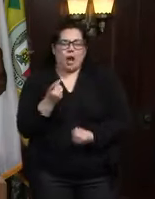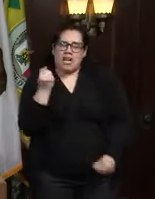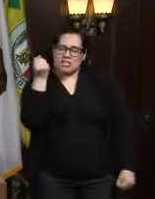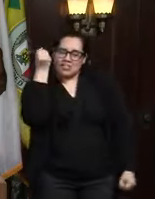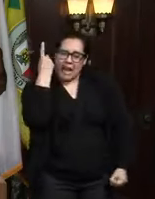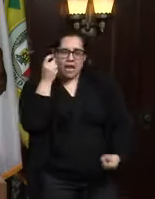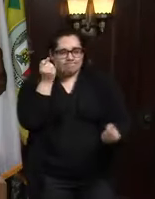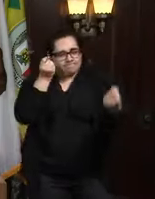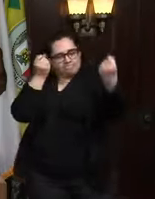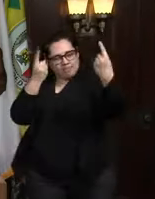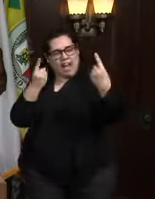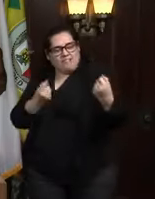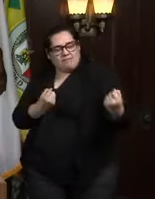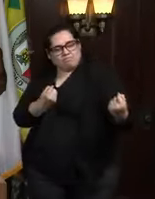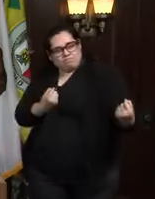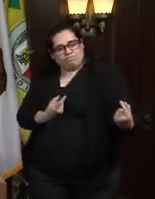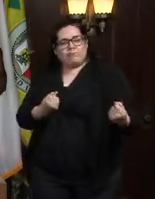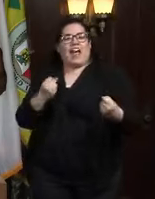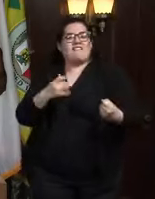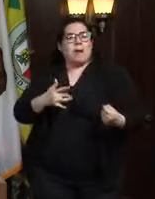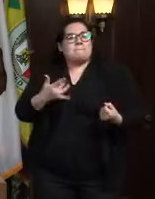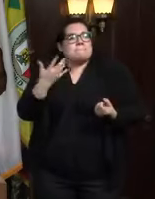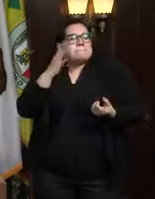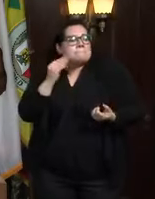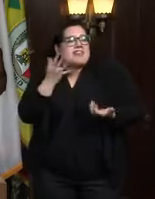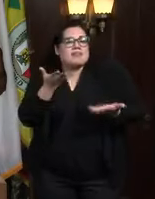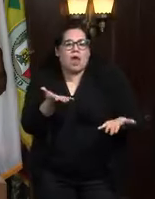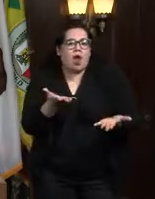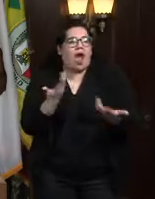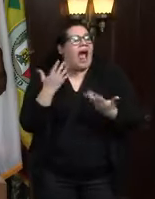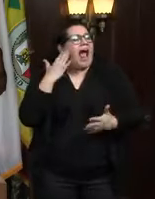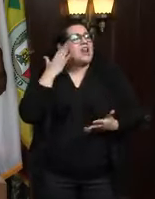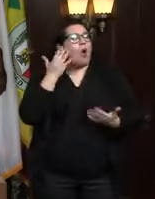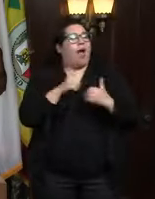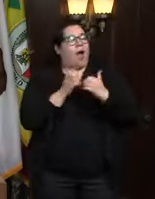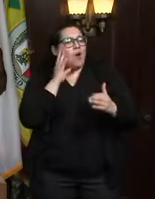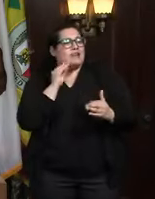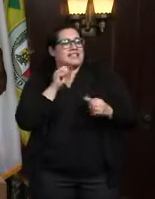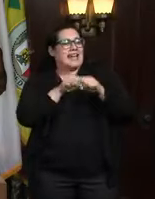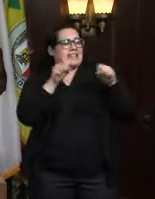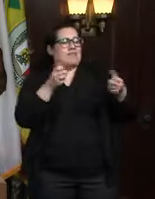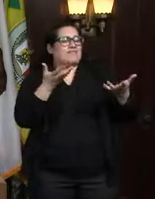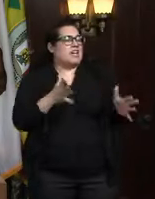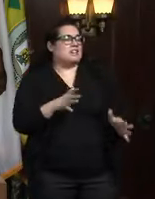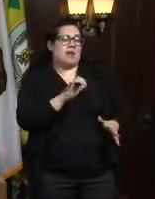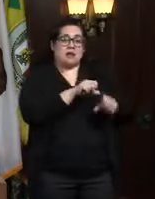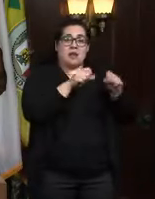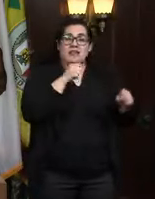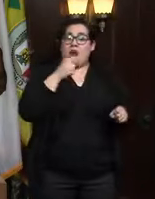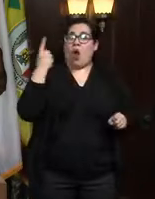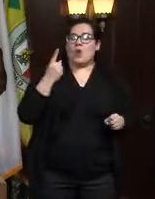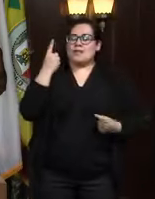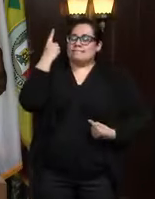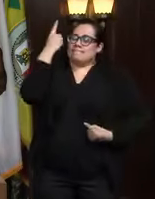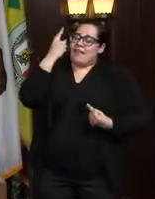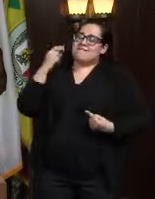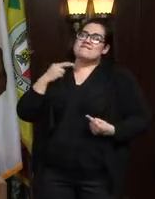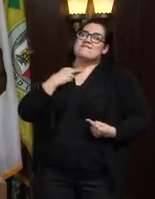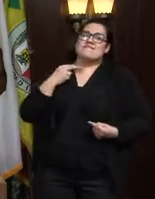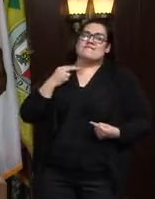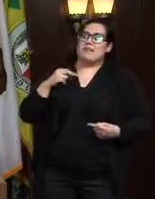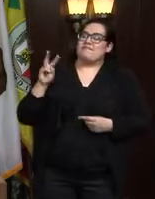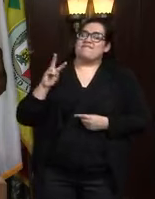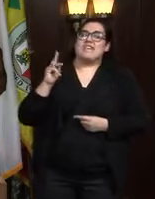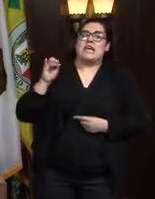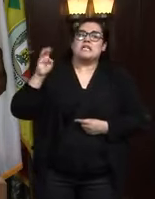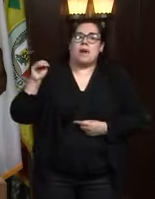been there. I know what it's like to deal with a system that doesn't necessarily take the victim and their family at